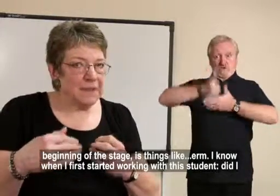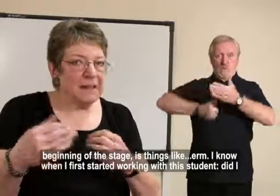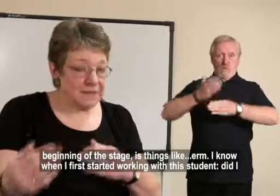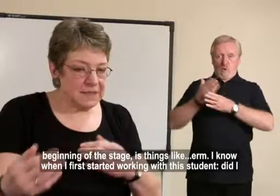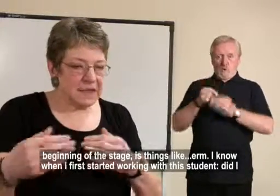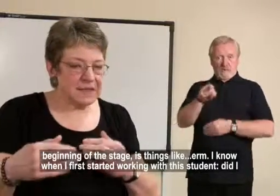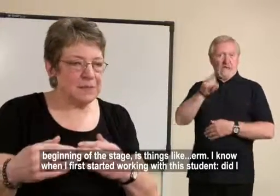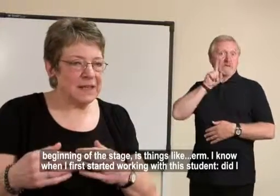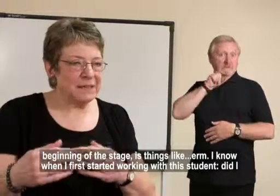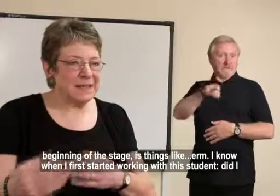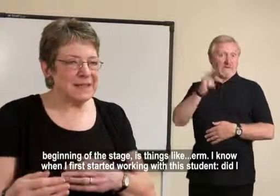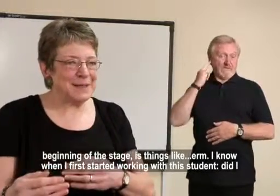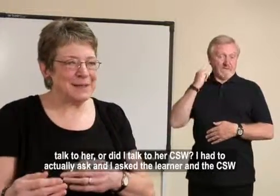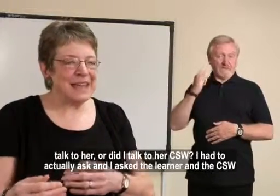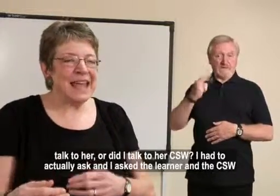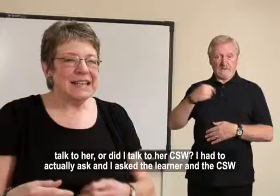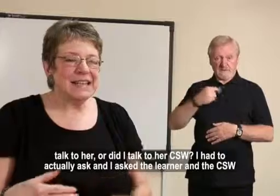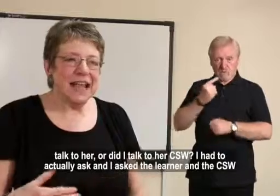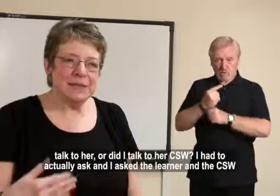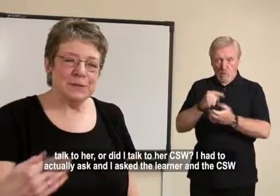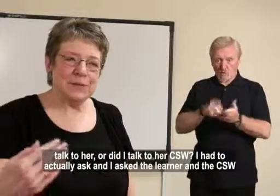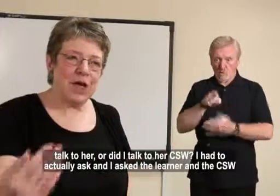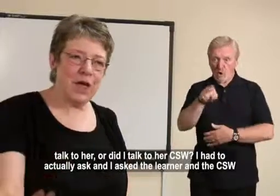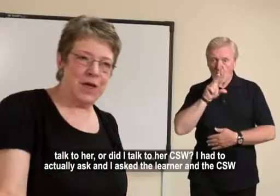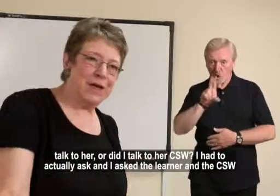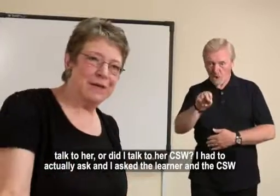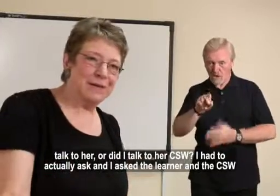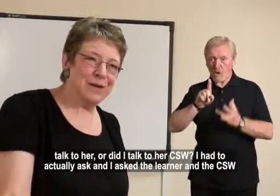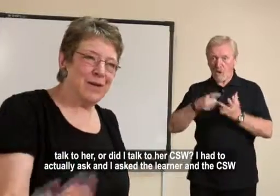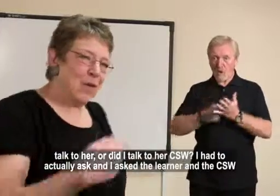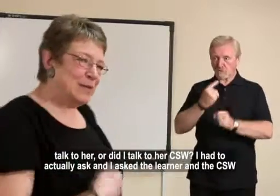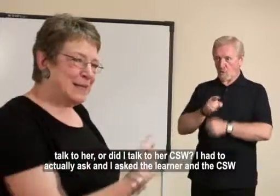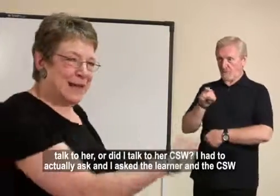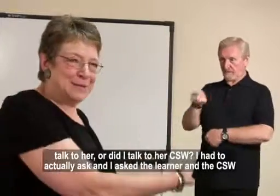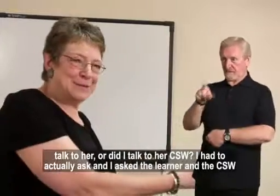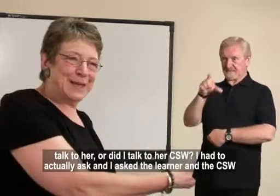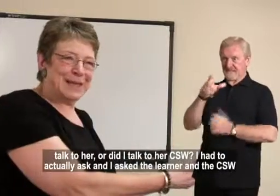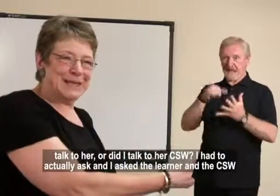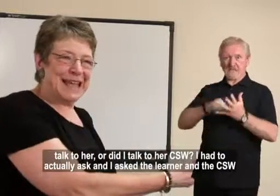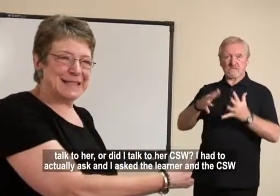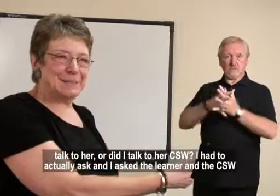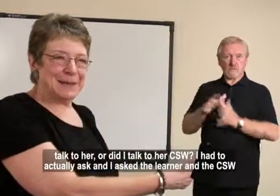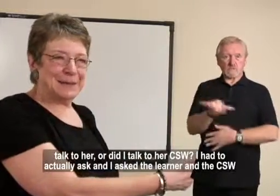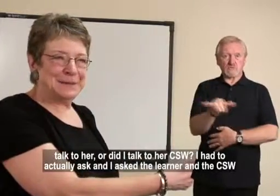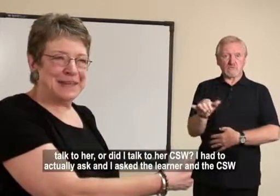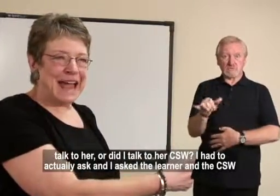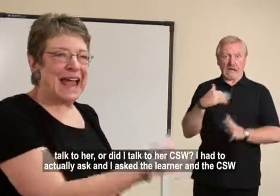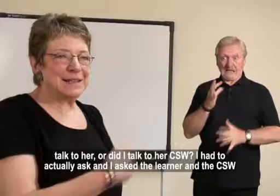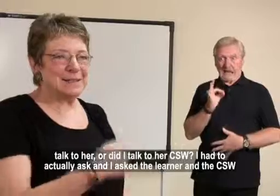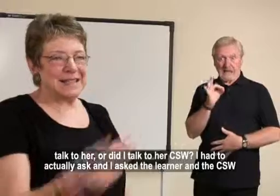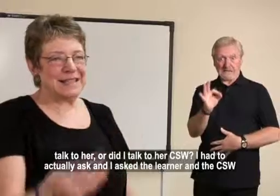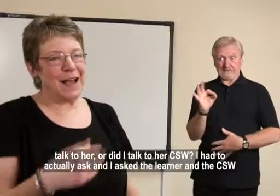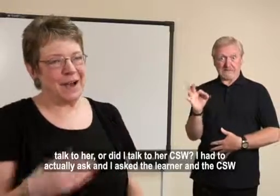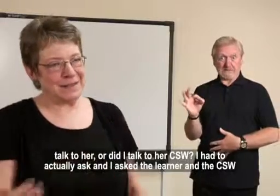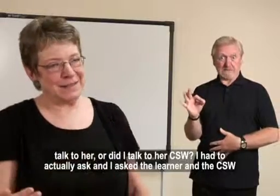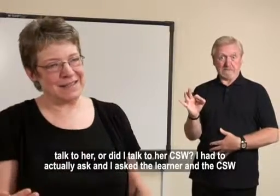I know when I first started working with this student, did I talk to her or did I talk to her CSW? I had